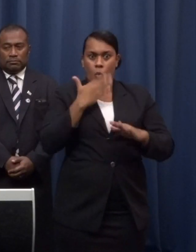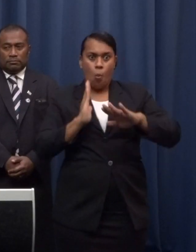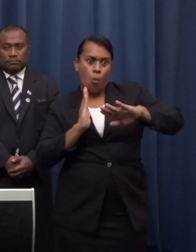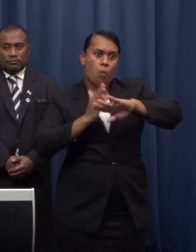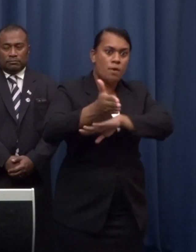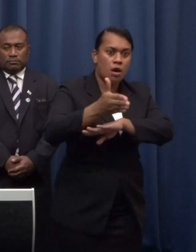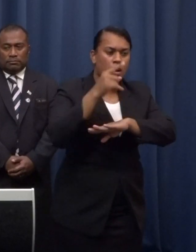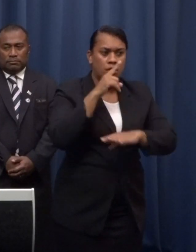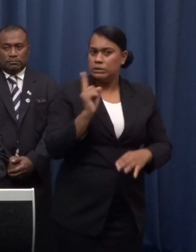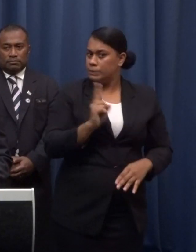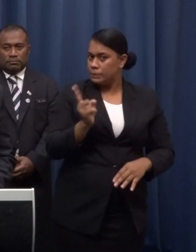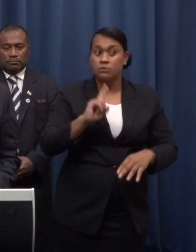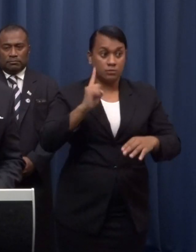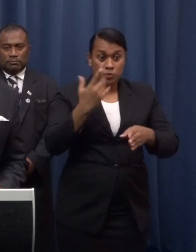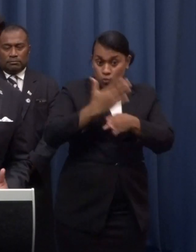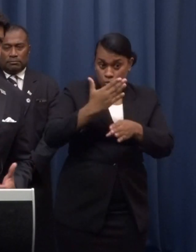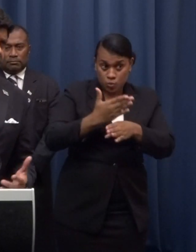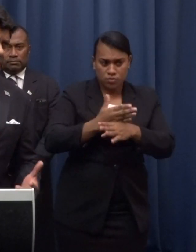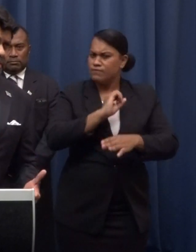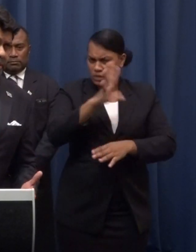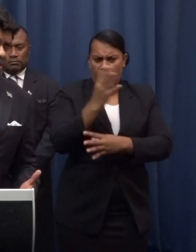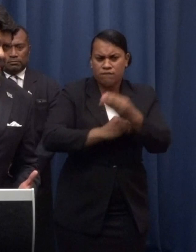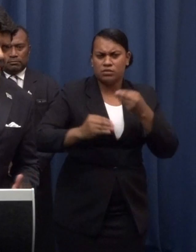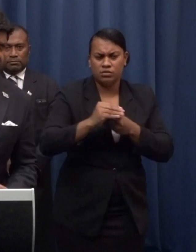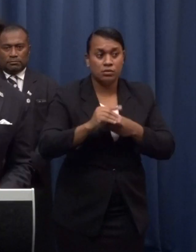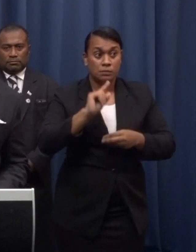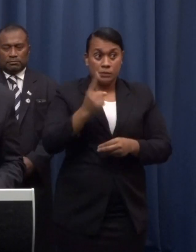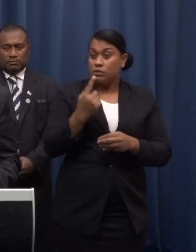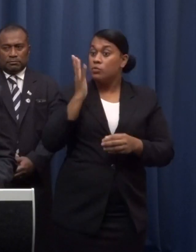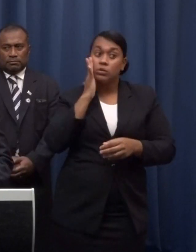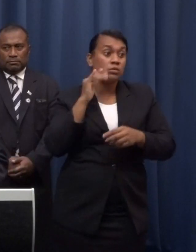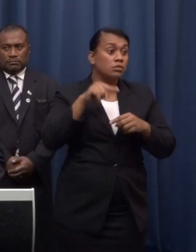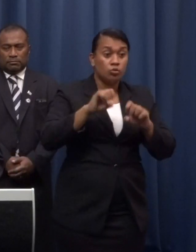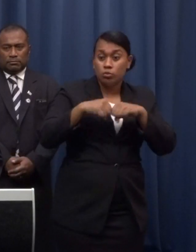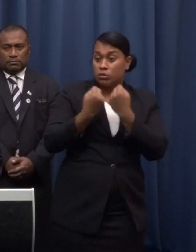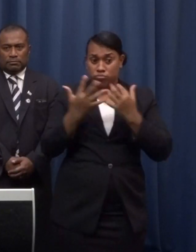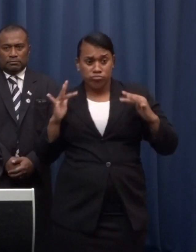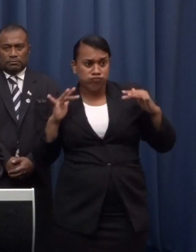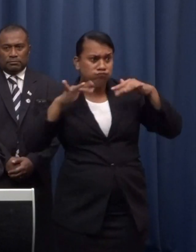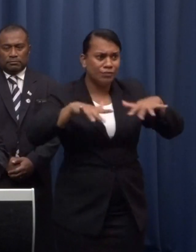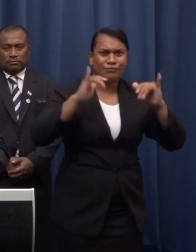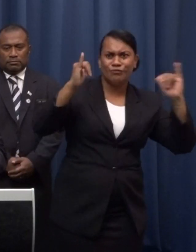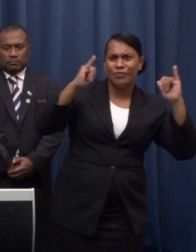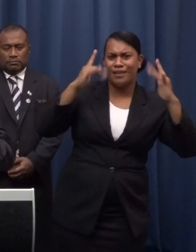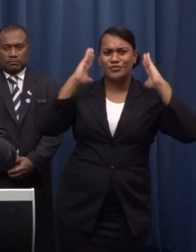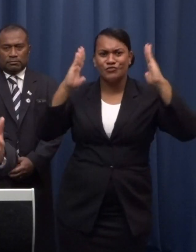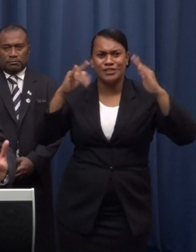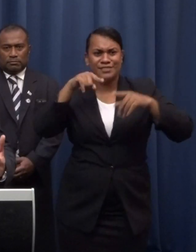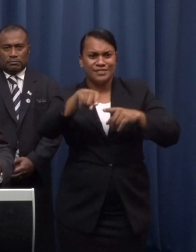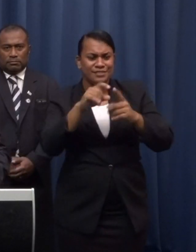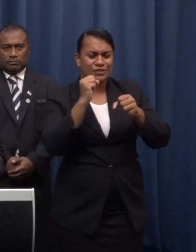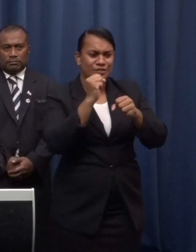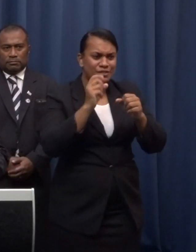to workplaces. It only applies to social gatherings, including religious gatherings, because this is when people come into